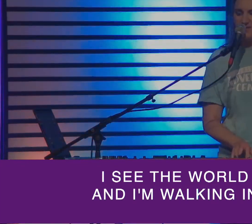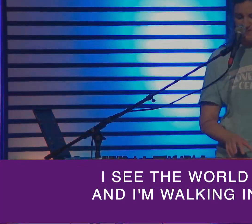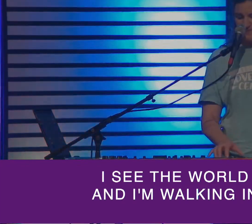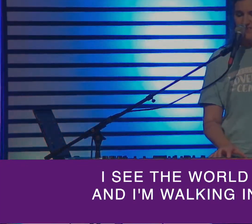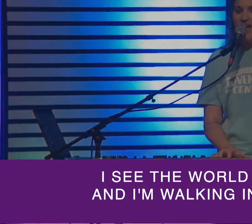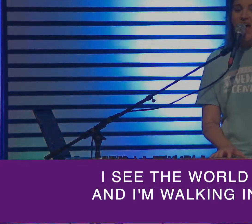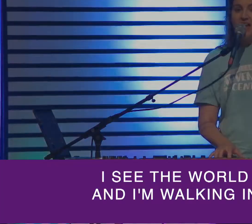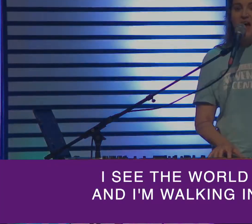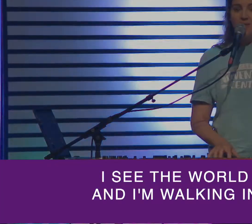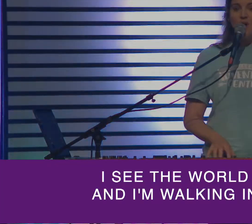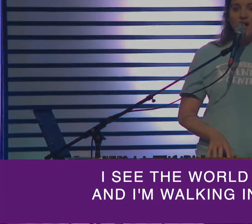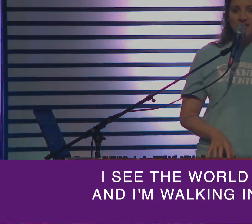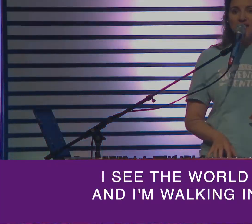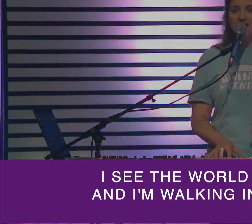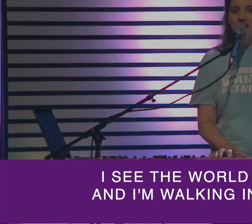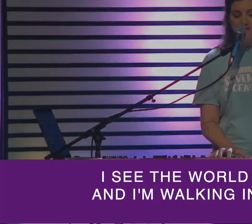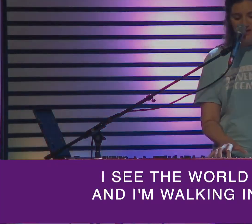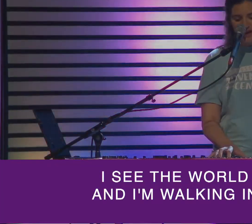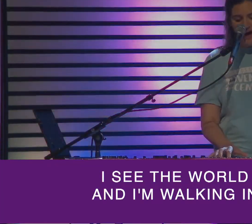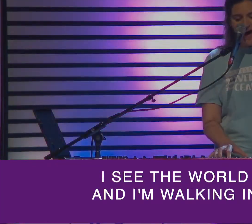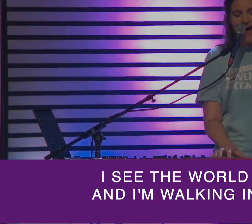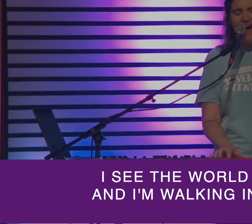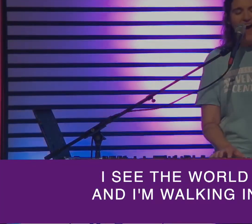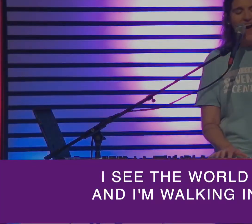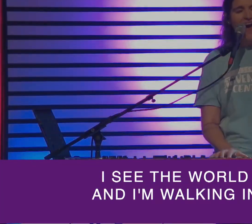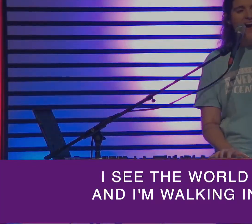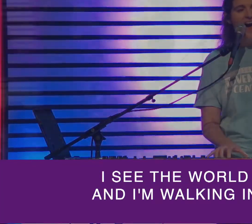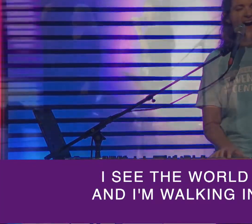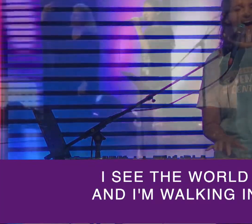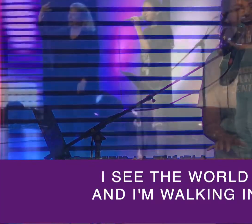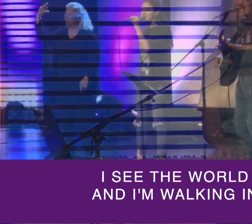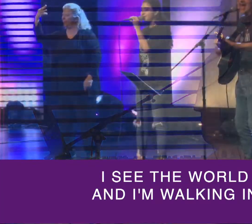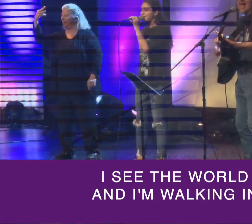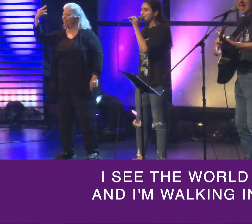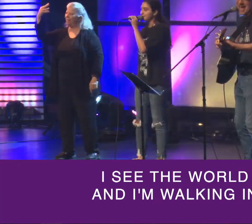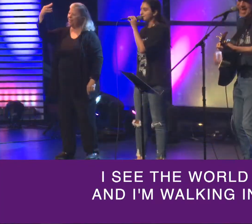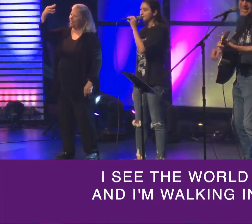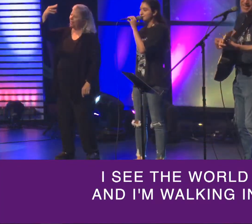way. I'm walking in the